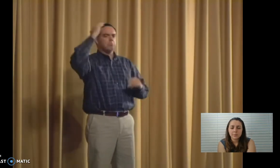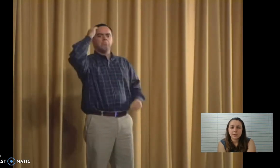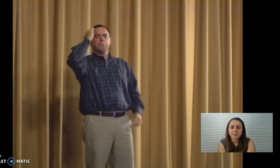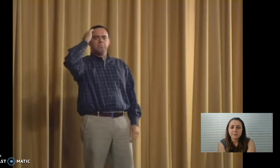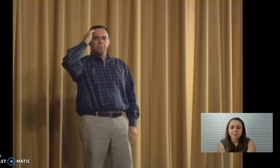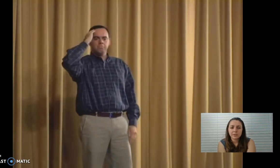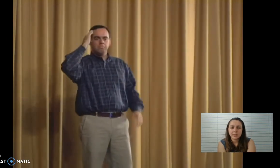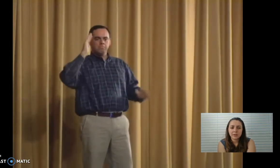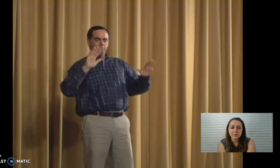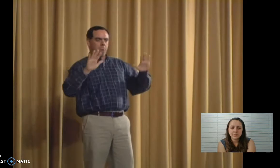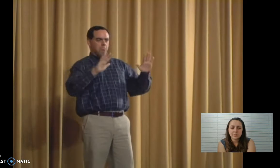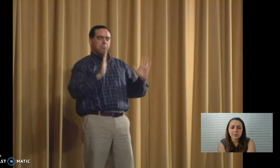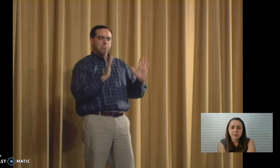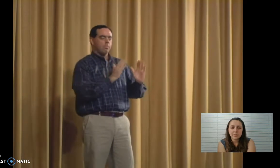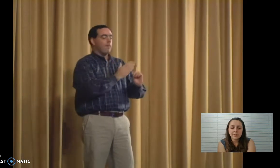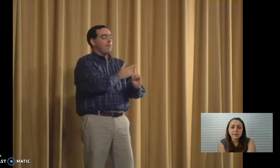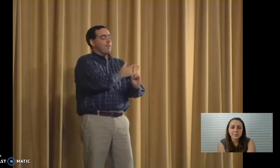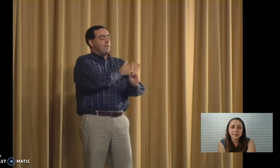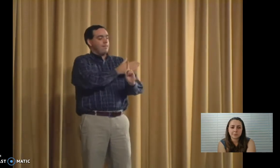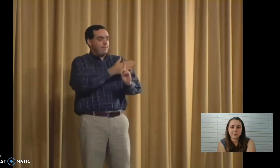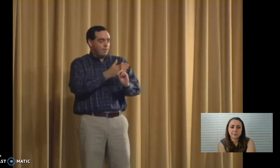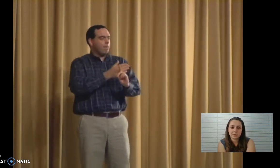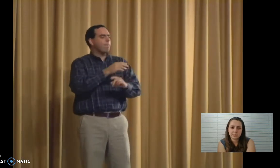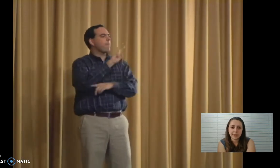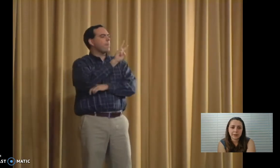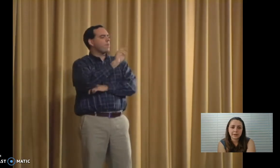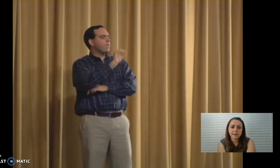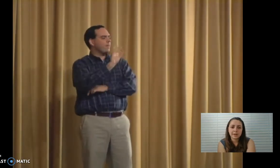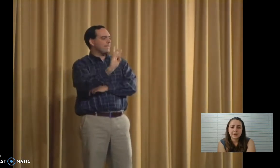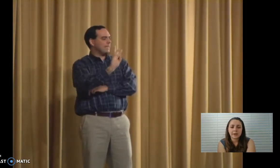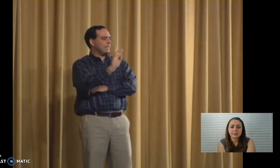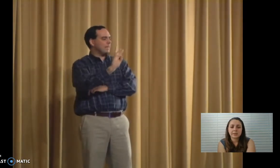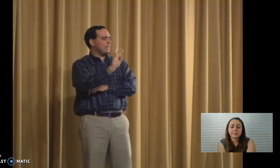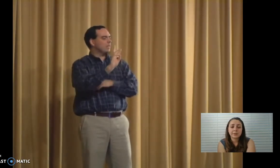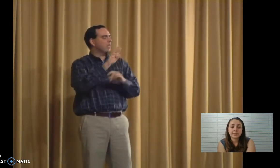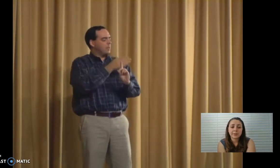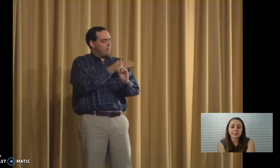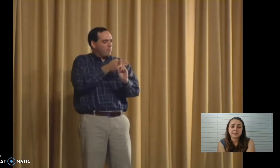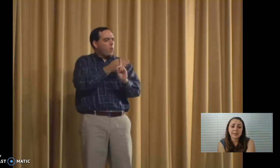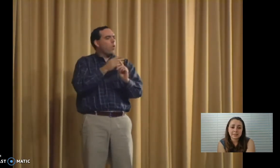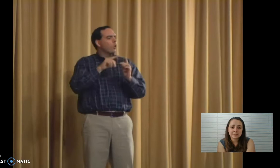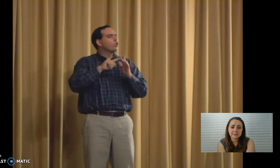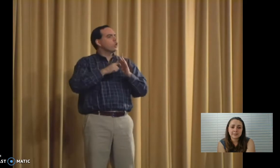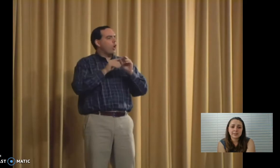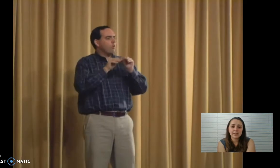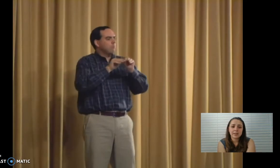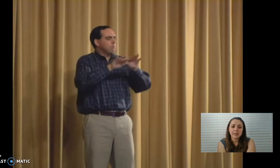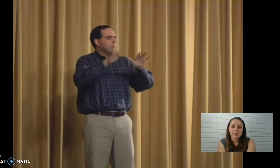1984. When TED first started, it was a very limited group of people who knew about it. Now, fast forward to 2006,